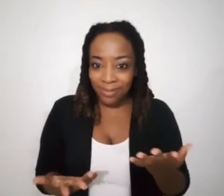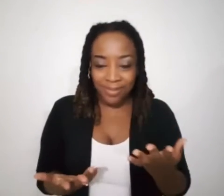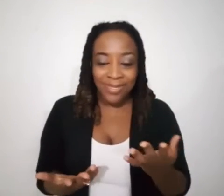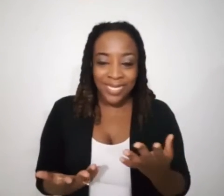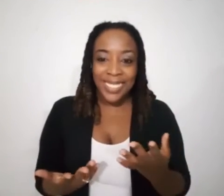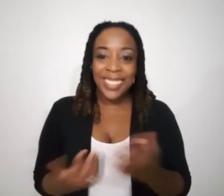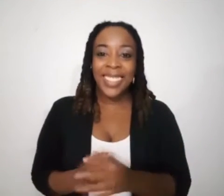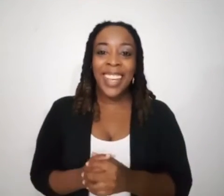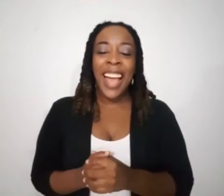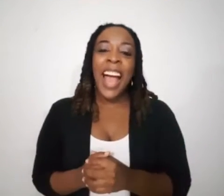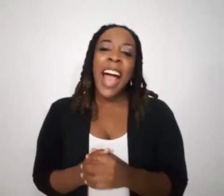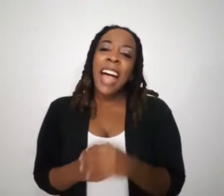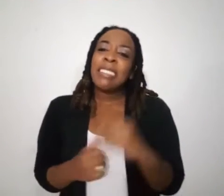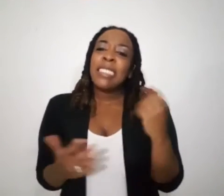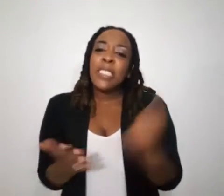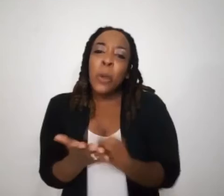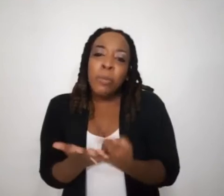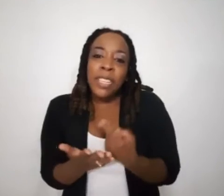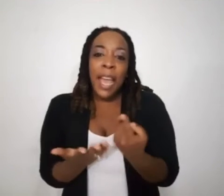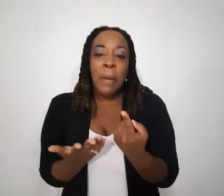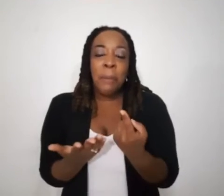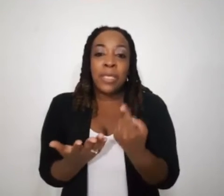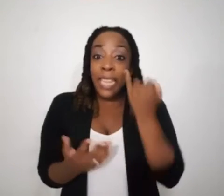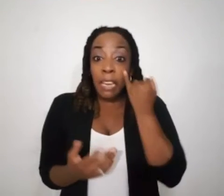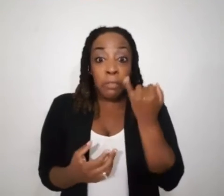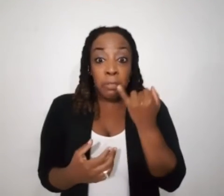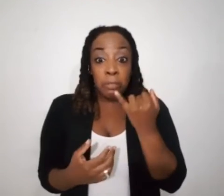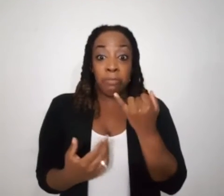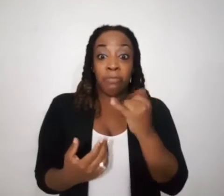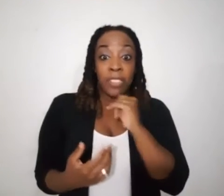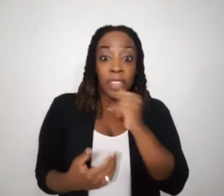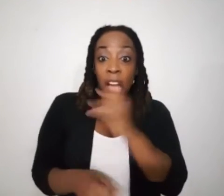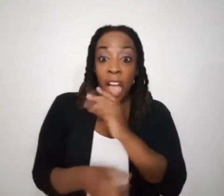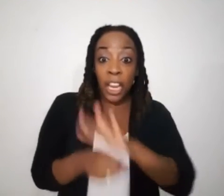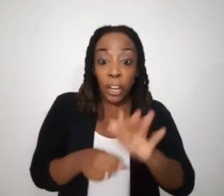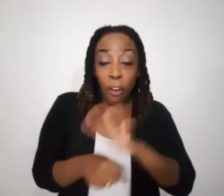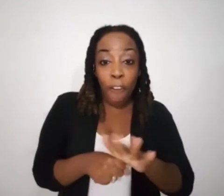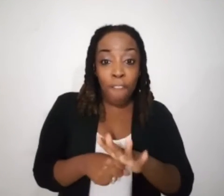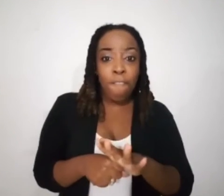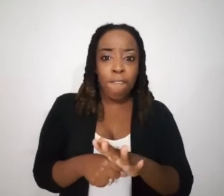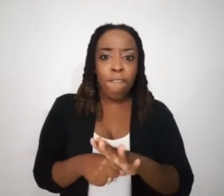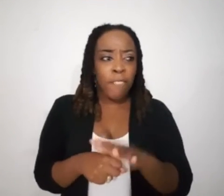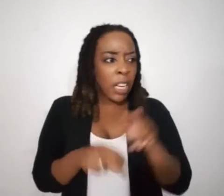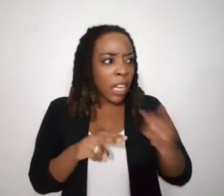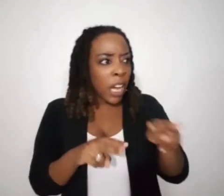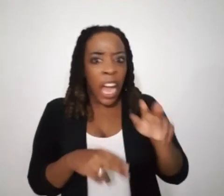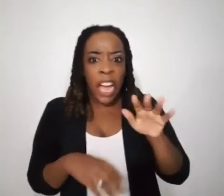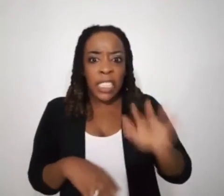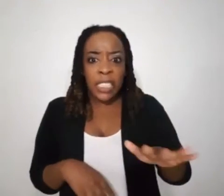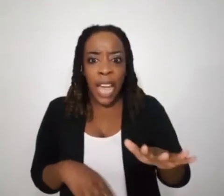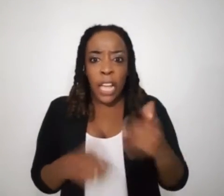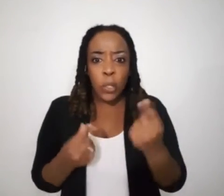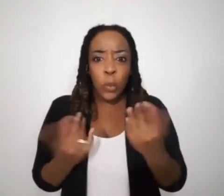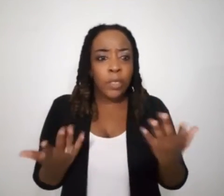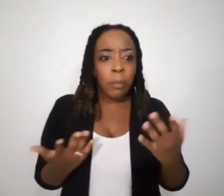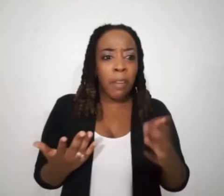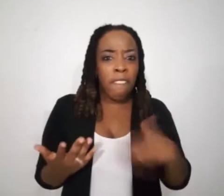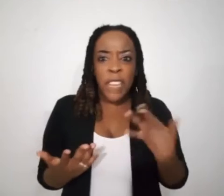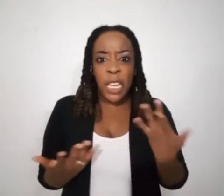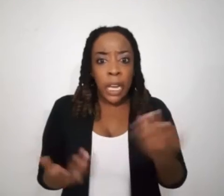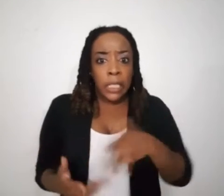may seem to be a big deal. But it's not that. It's really that you're so stressed that you interpret it that